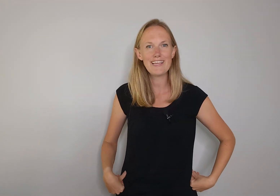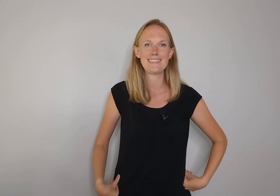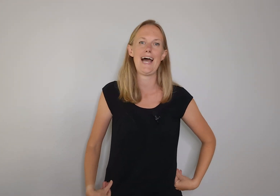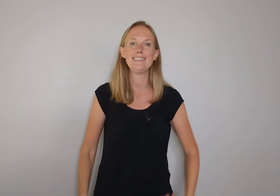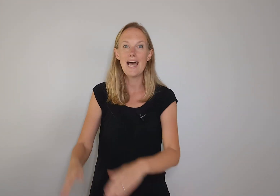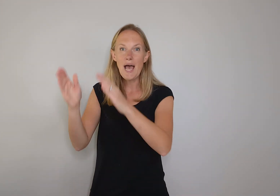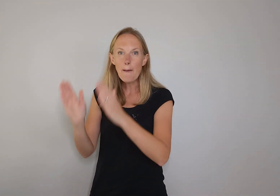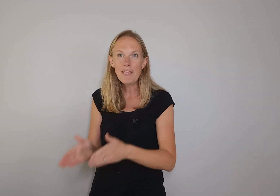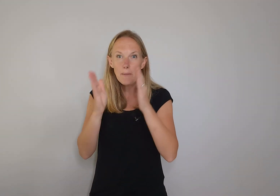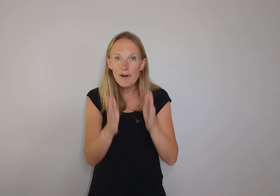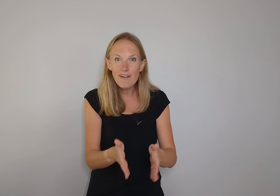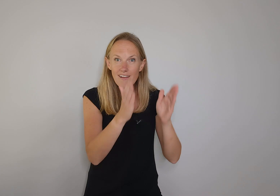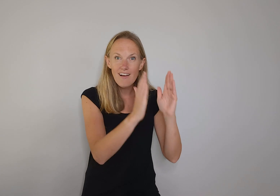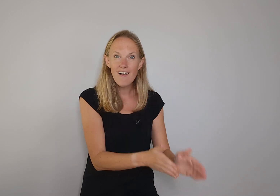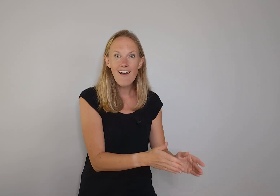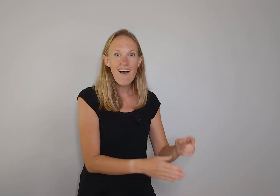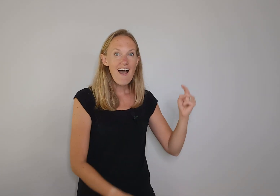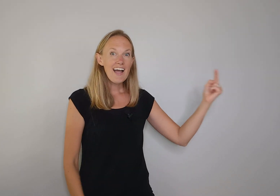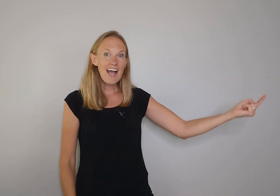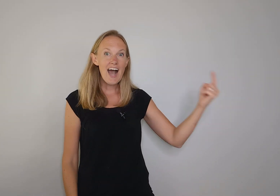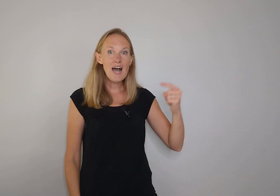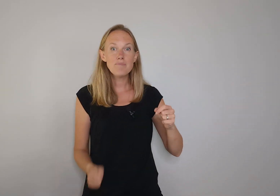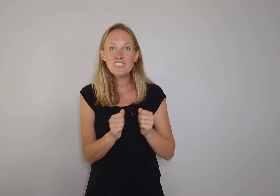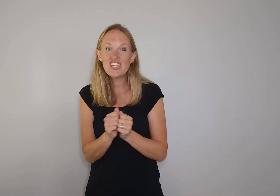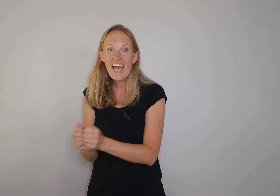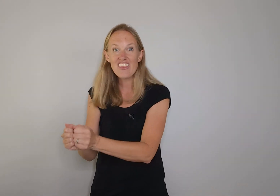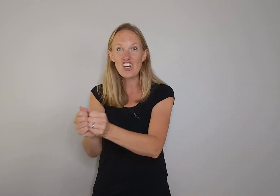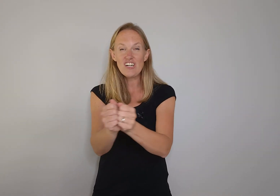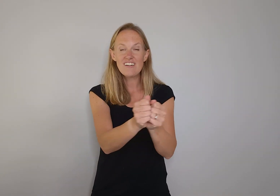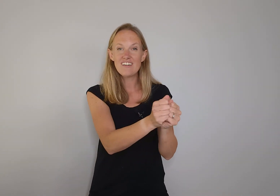things, guys. People come together,